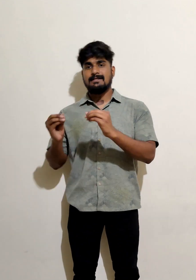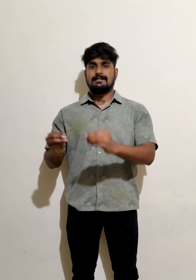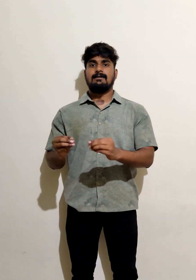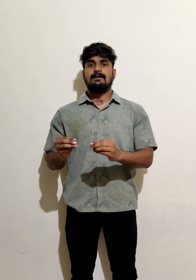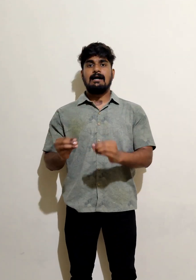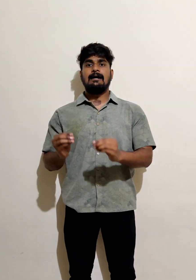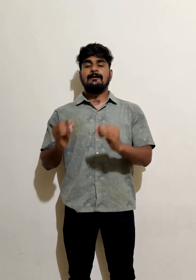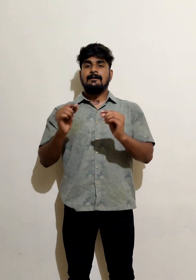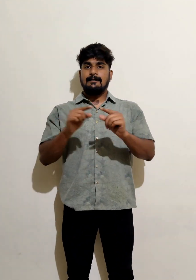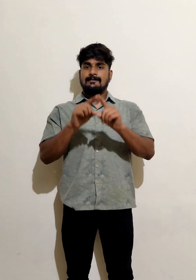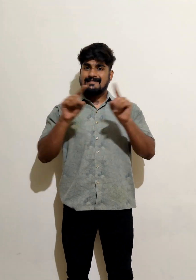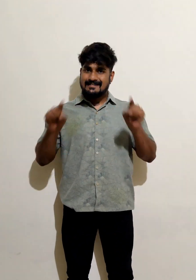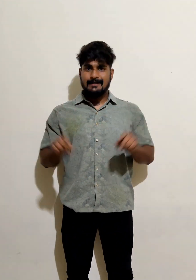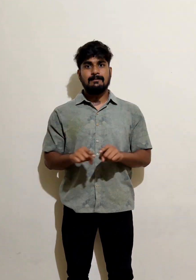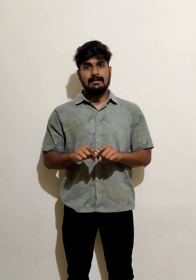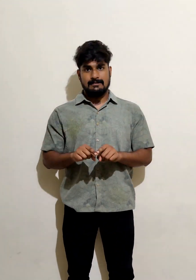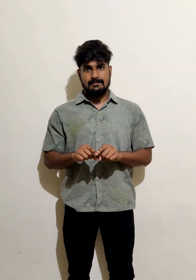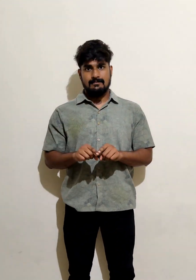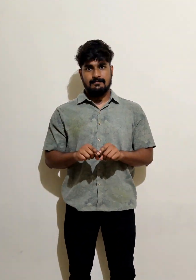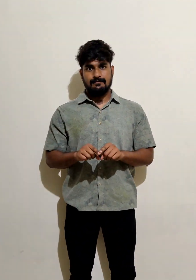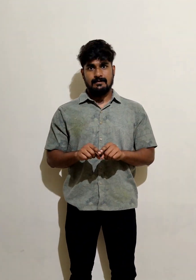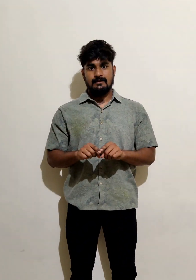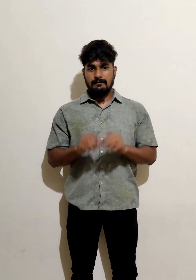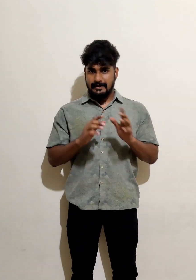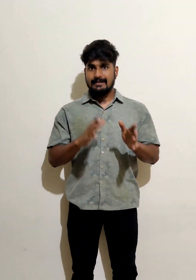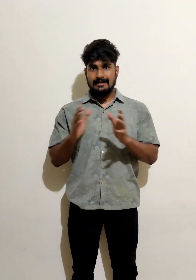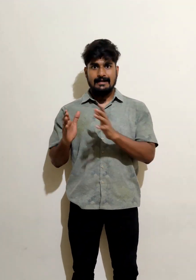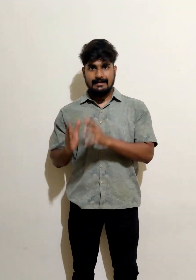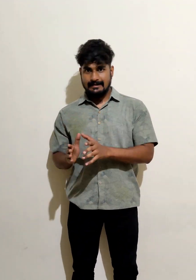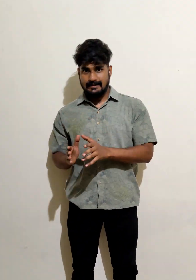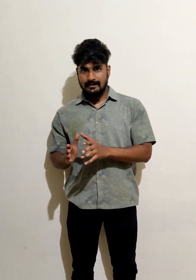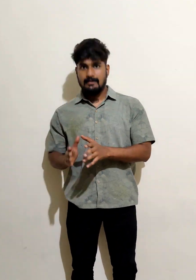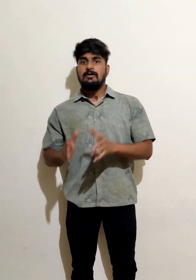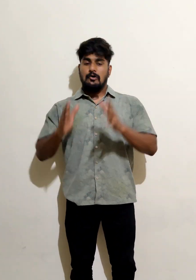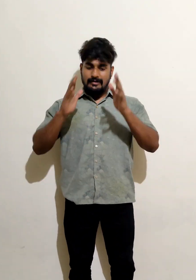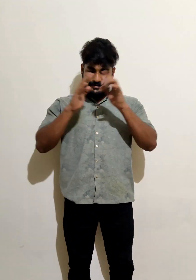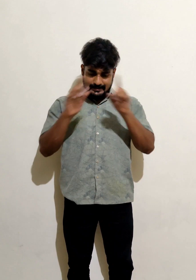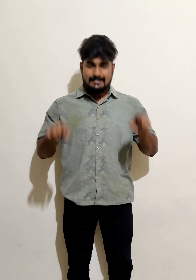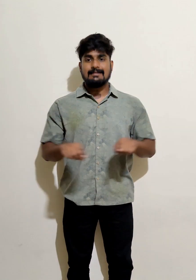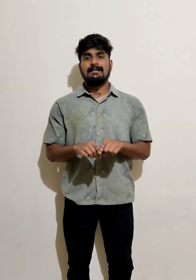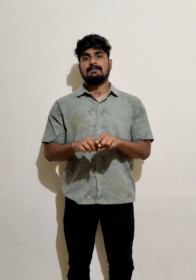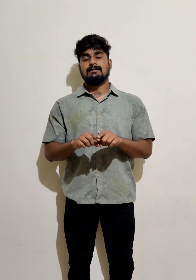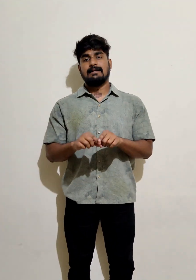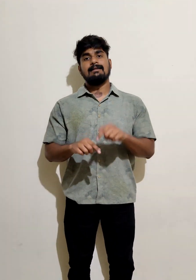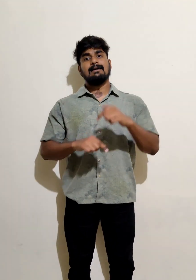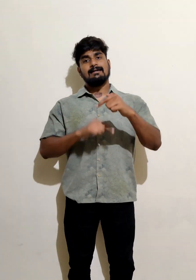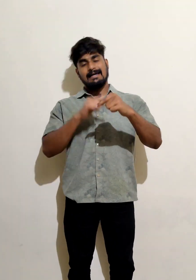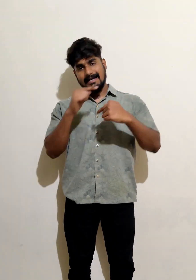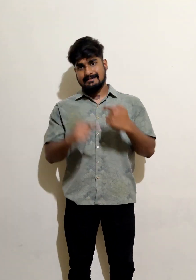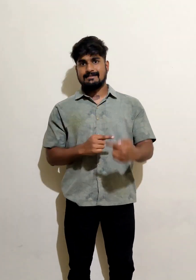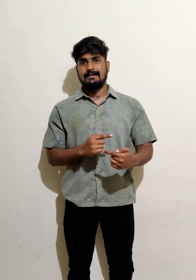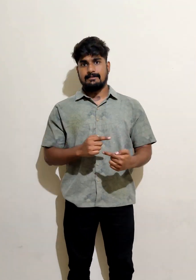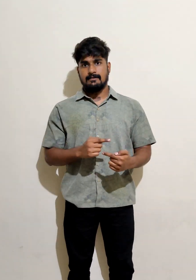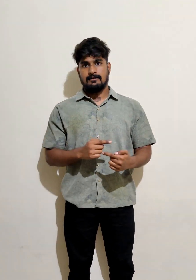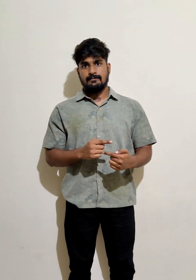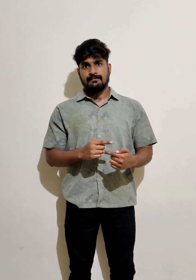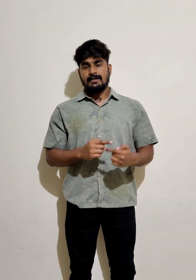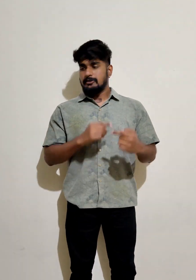which are in the same class where they are declared, only this class can access that.